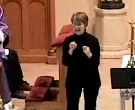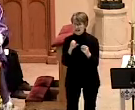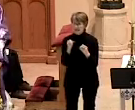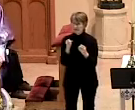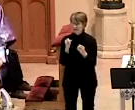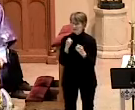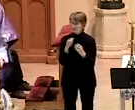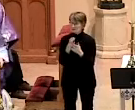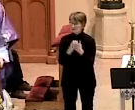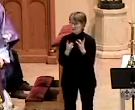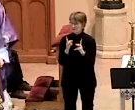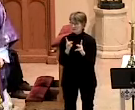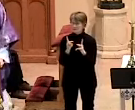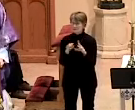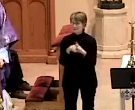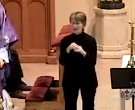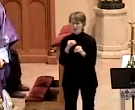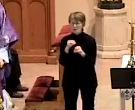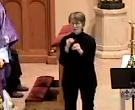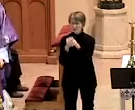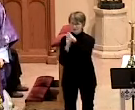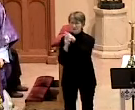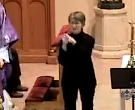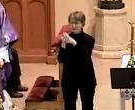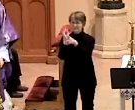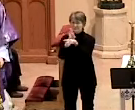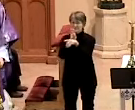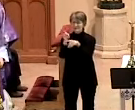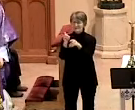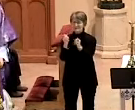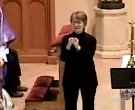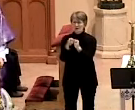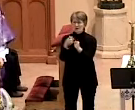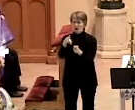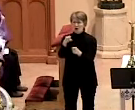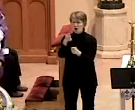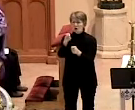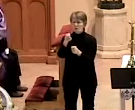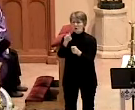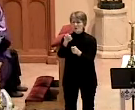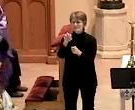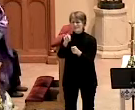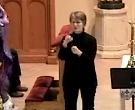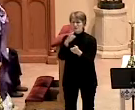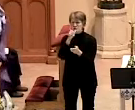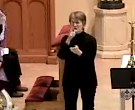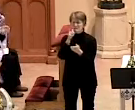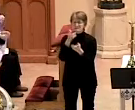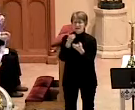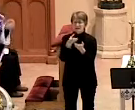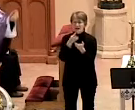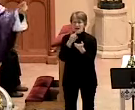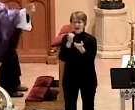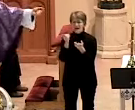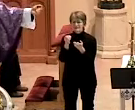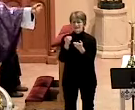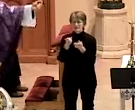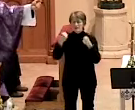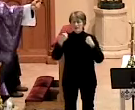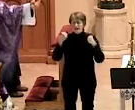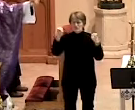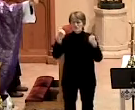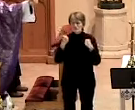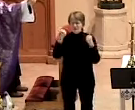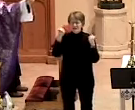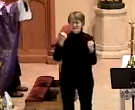clothes with these protein shakes. And they're working on their bodies to make them sleek and